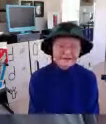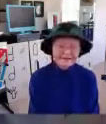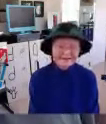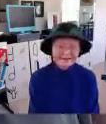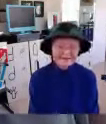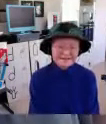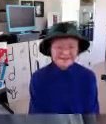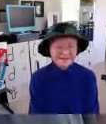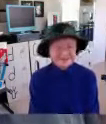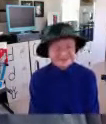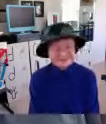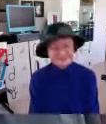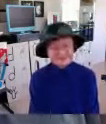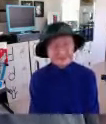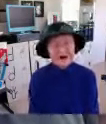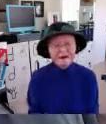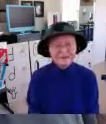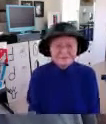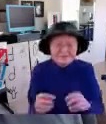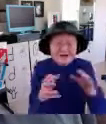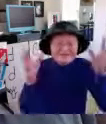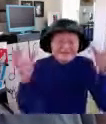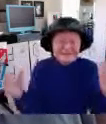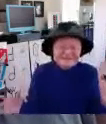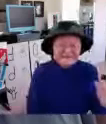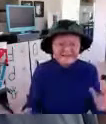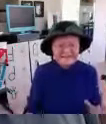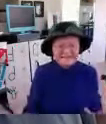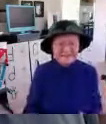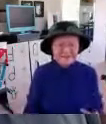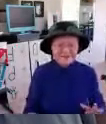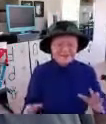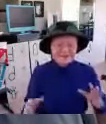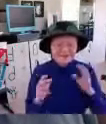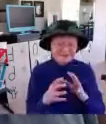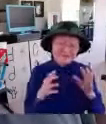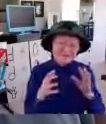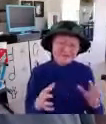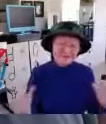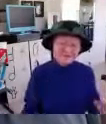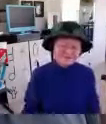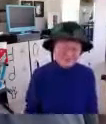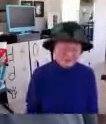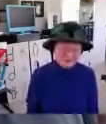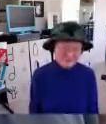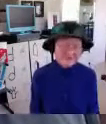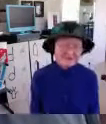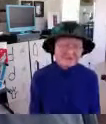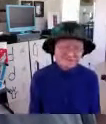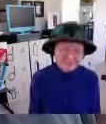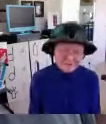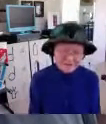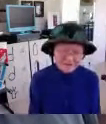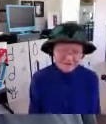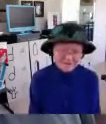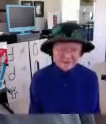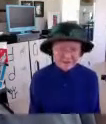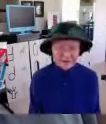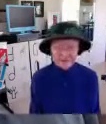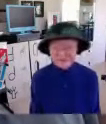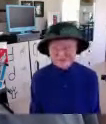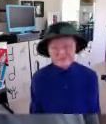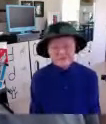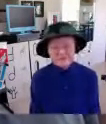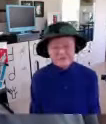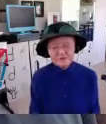like one of those things that's finally blossoming, you know, but it took so many years of patience on everybody's part. And Steve, if